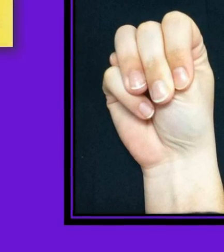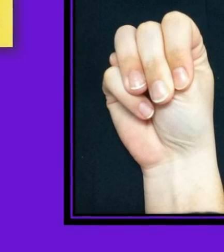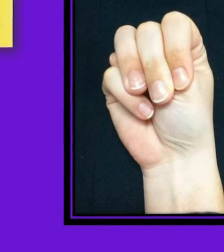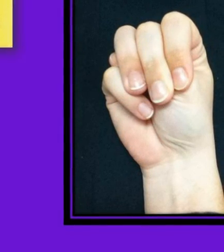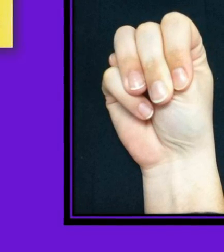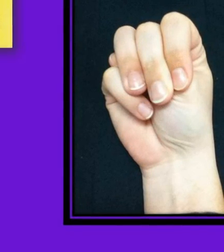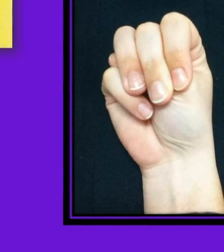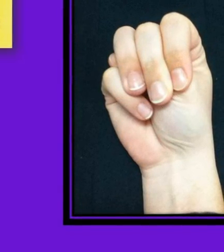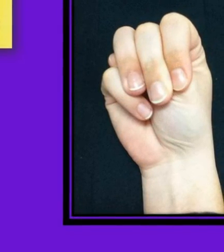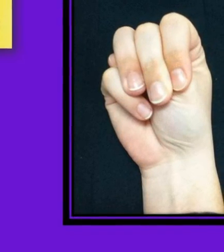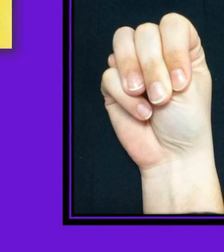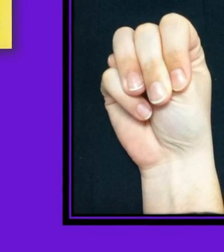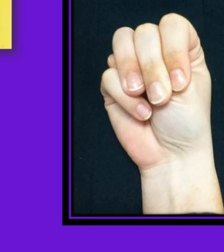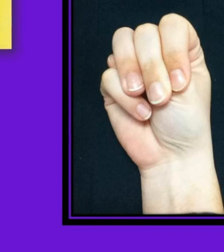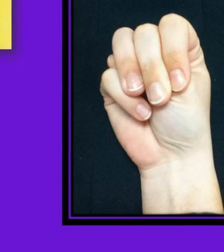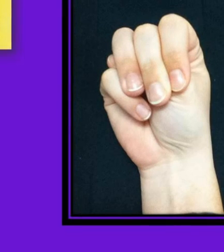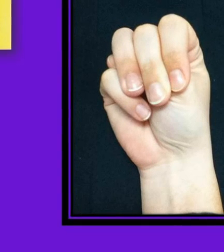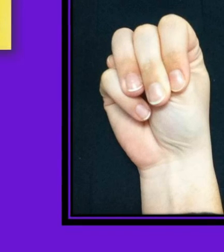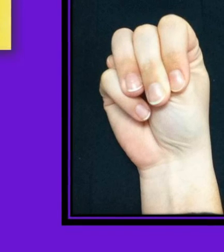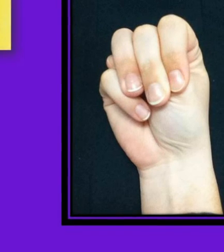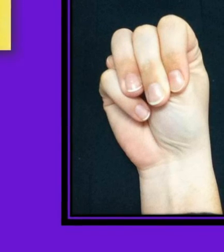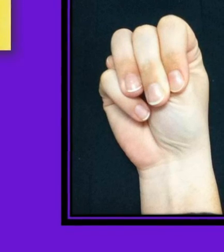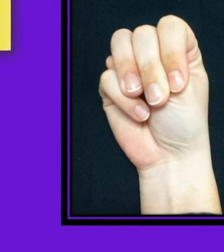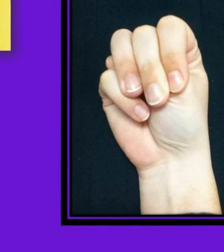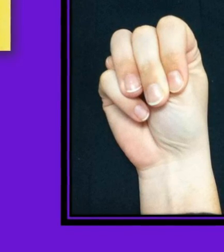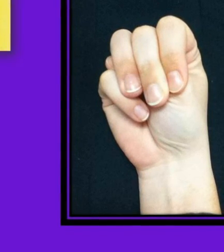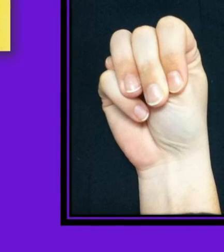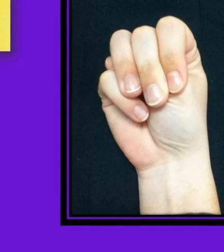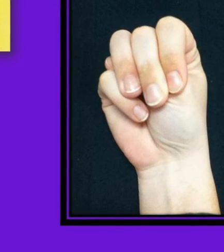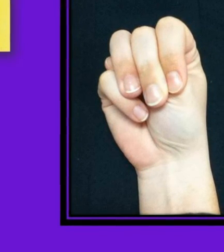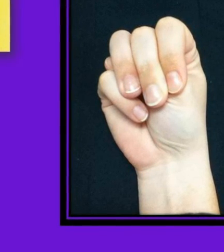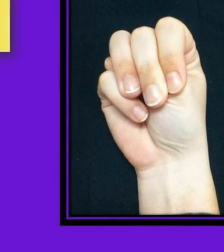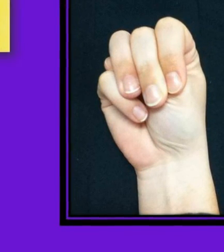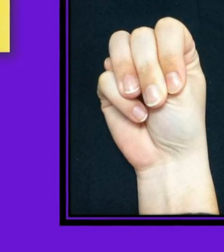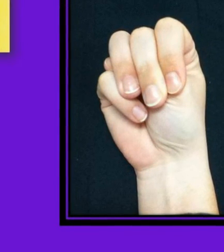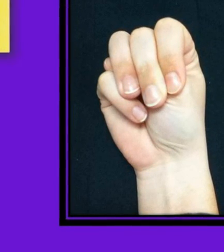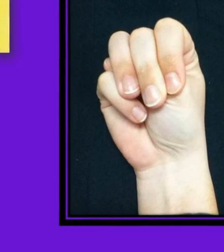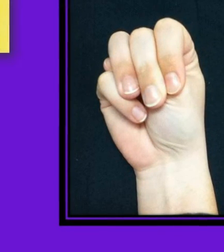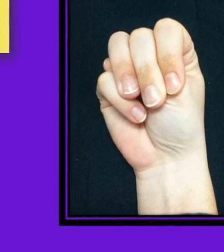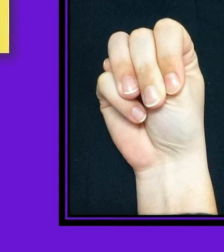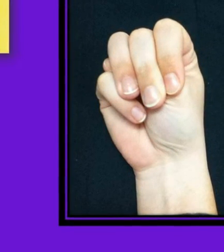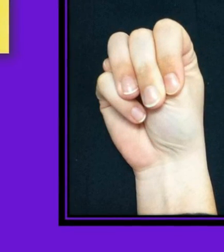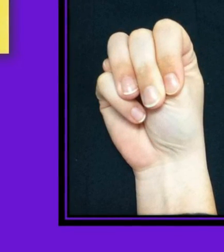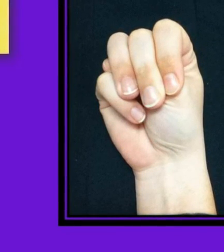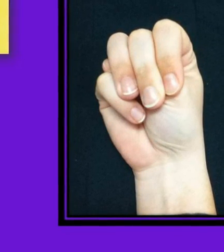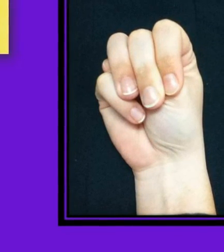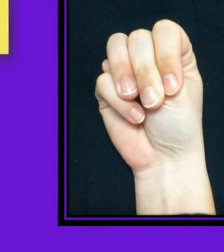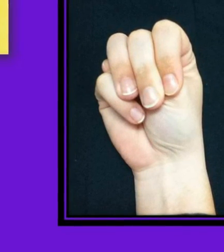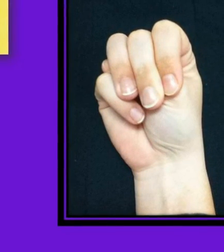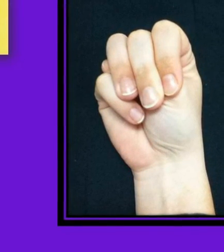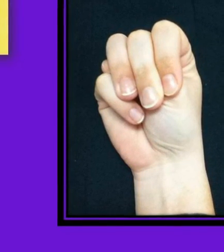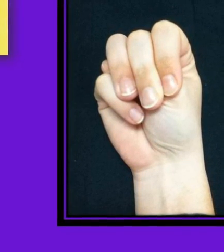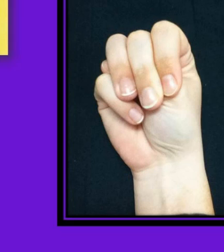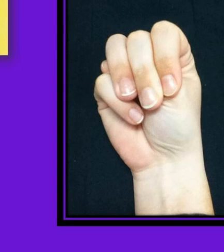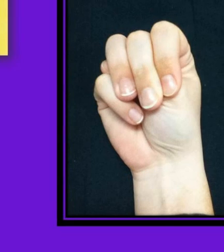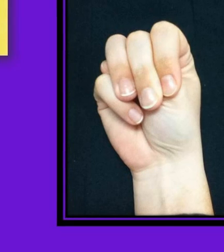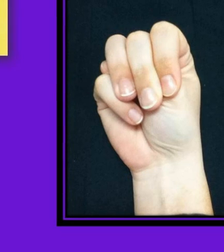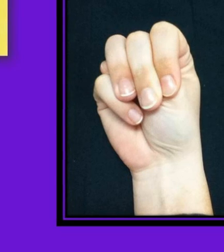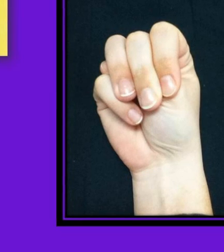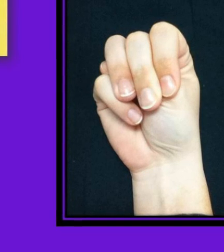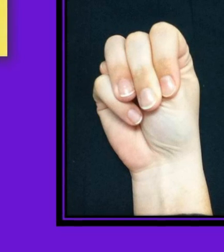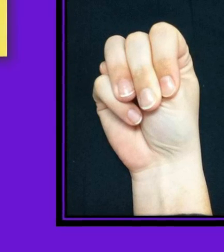First, what you want to do is form sort of the letter M with your three fingers located at the middle of your